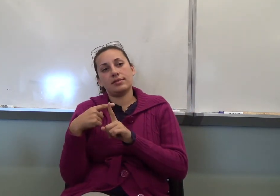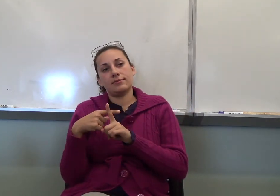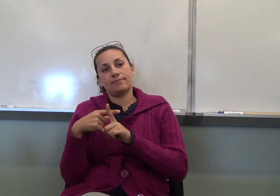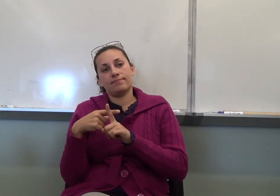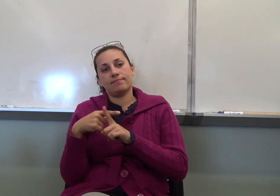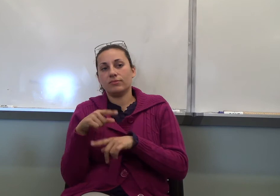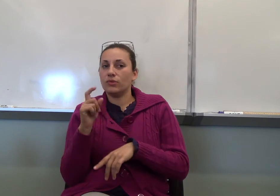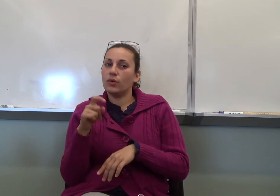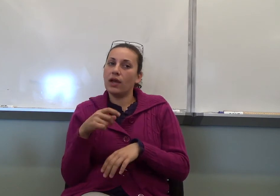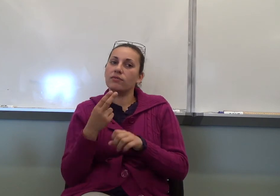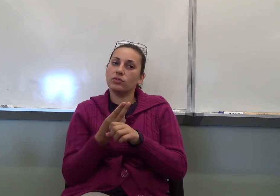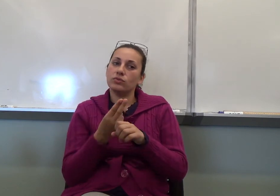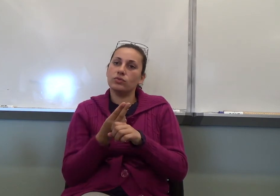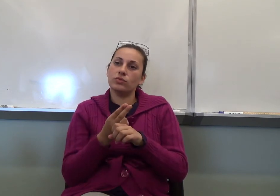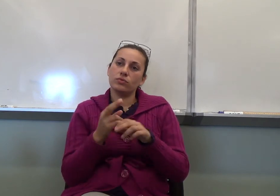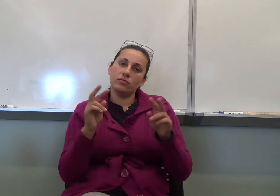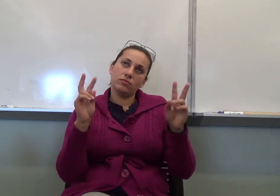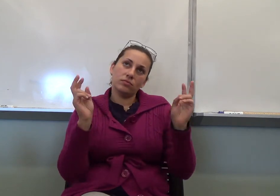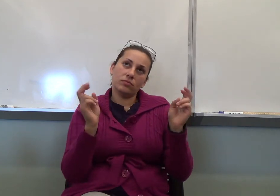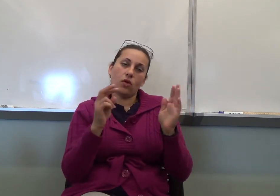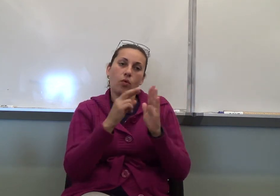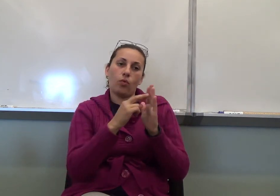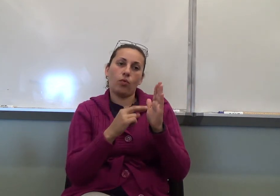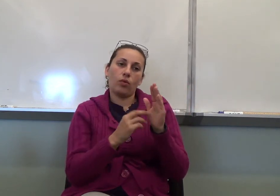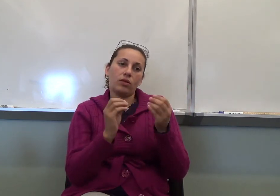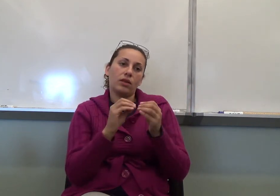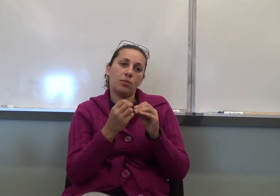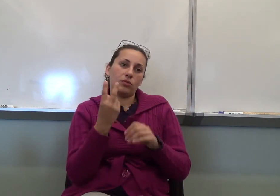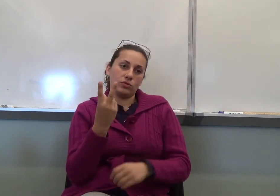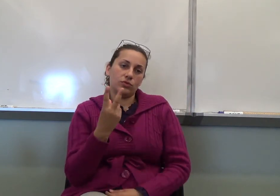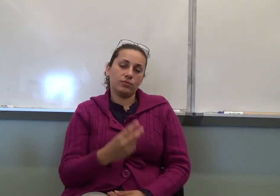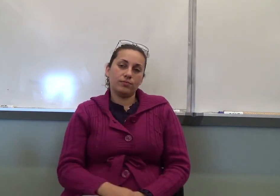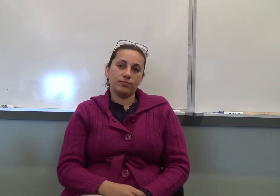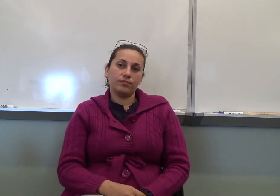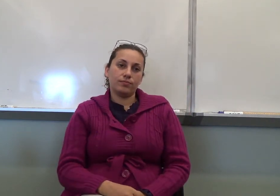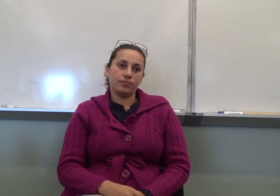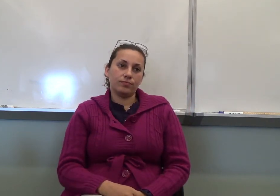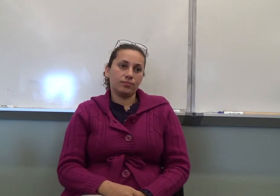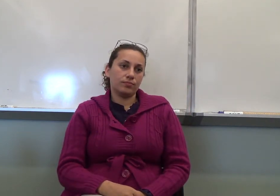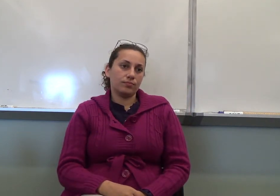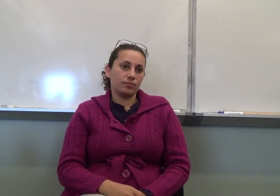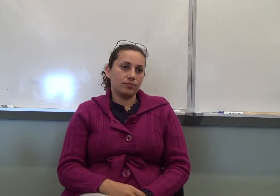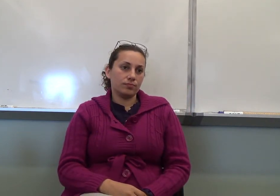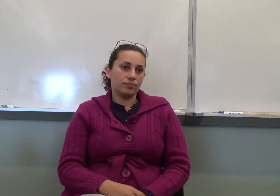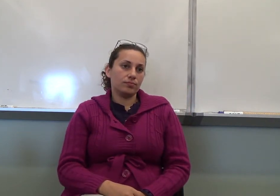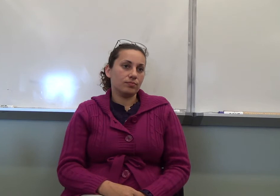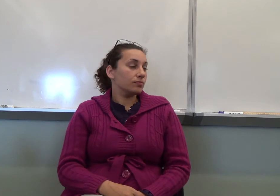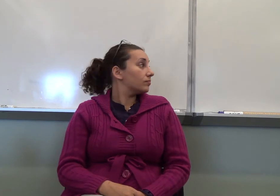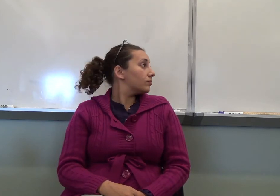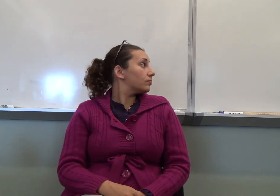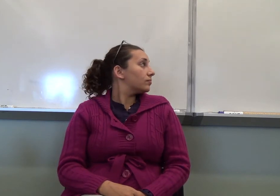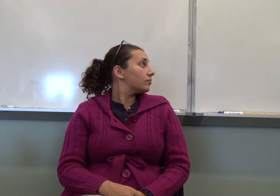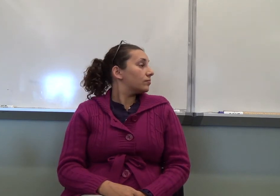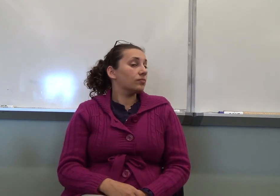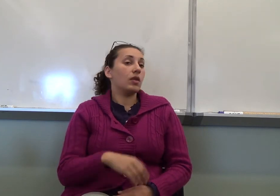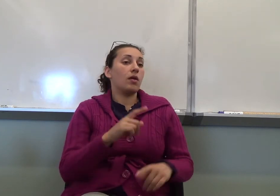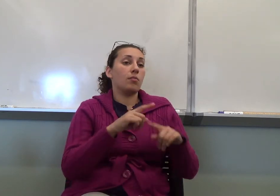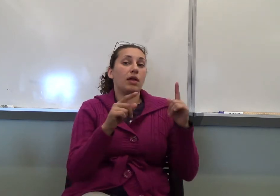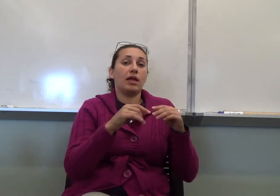use a rule 2 for addition. Subtract smaller absolute value from larger to give you a 10, but attach the sign along